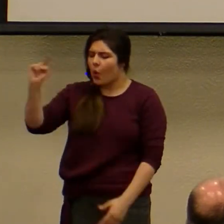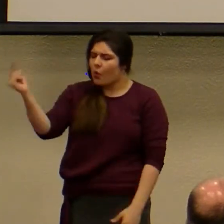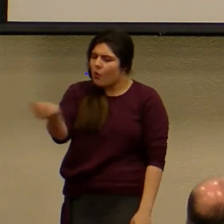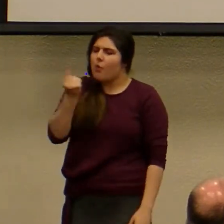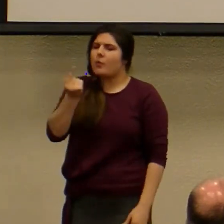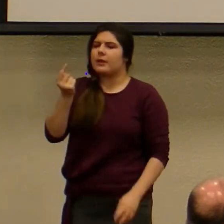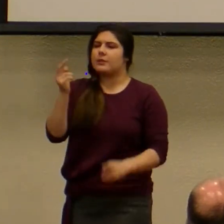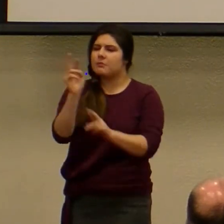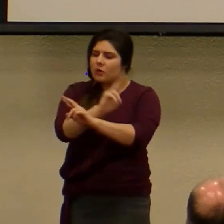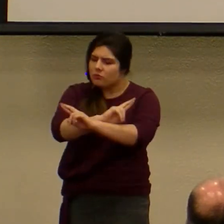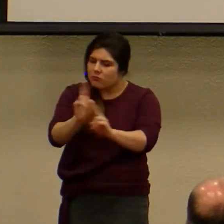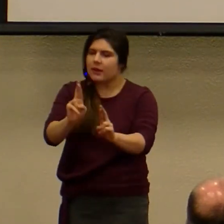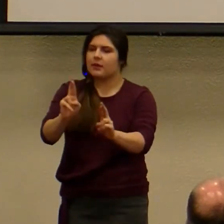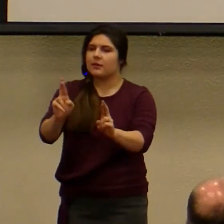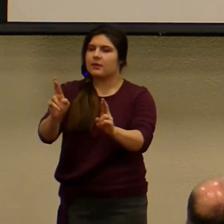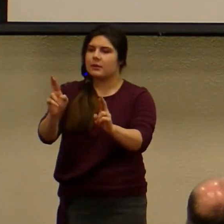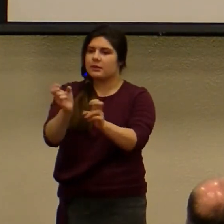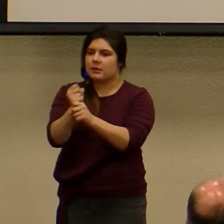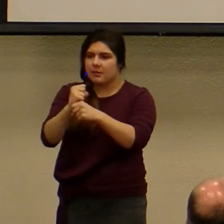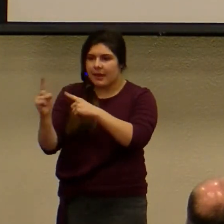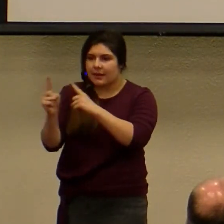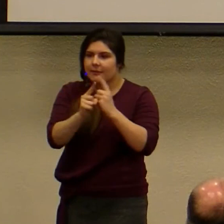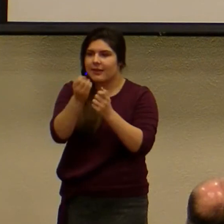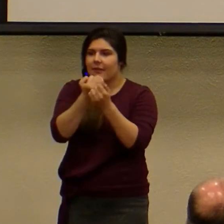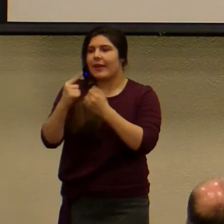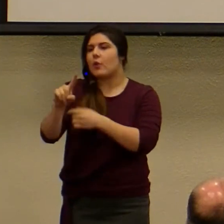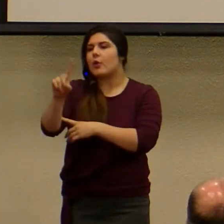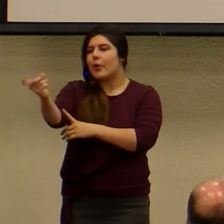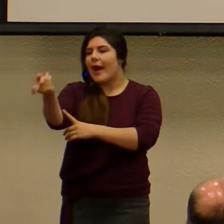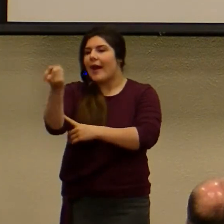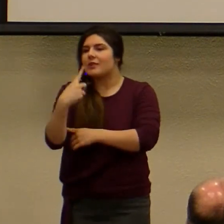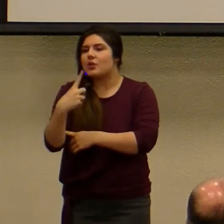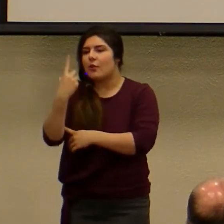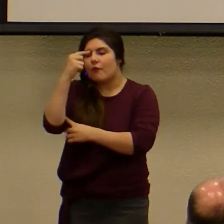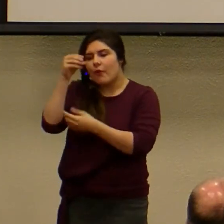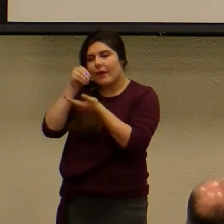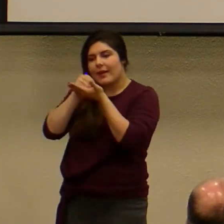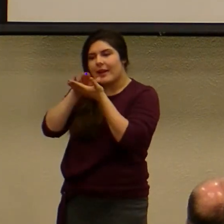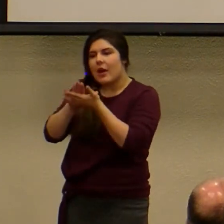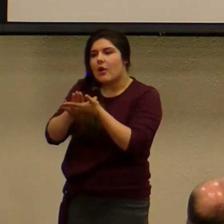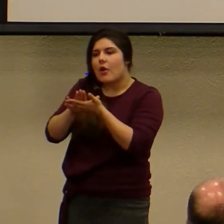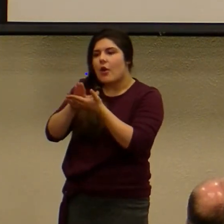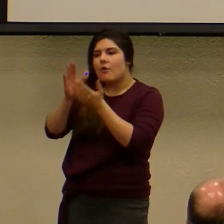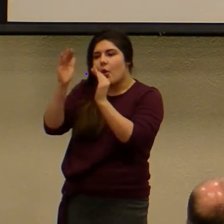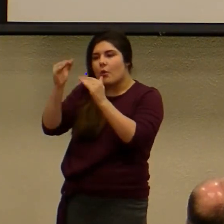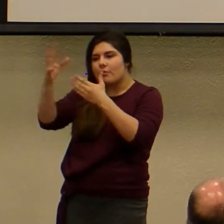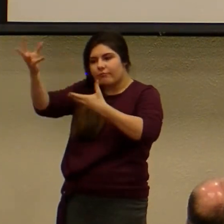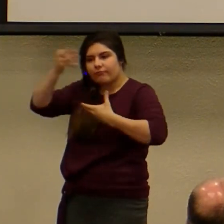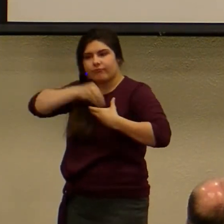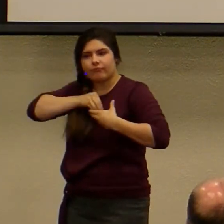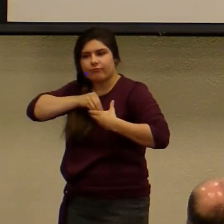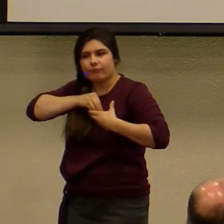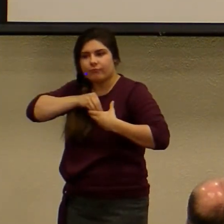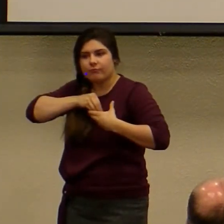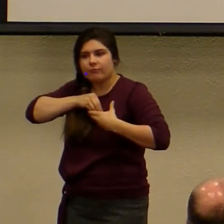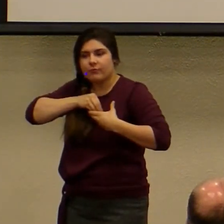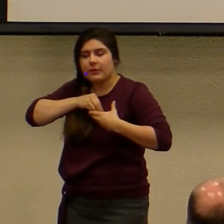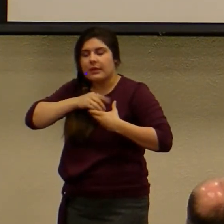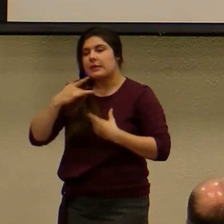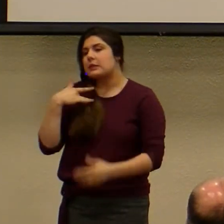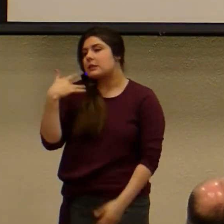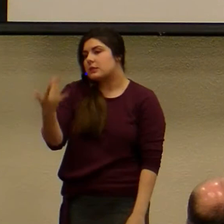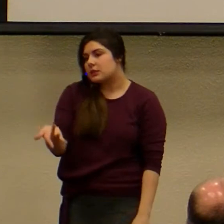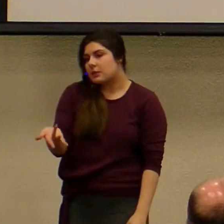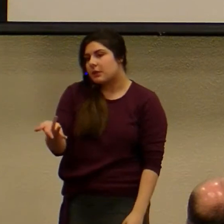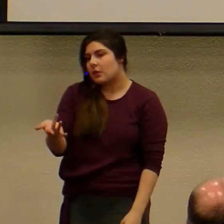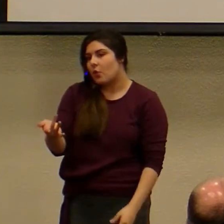a defense to anyone that asks you for an account for the hope that is within you. Typically, when we deal